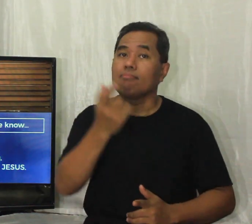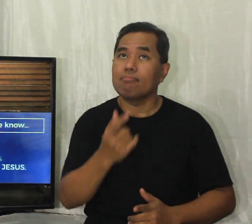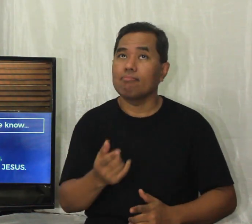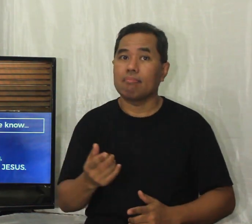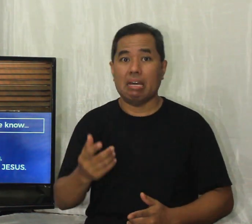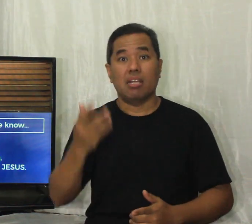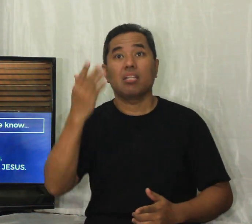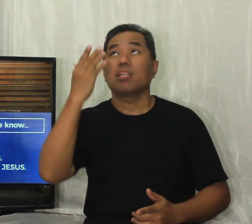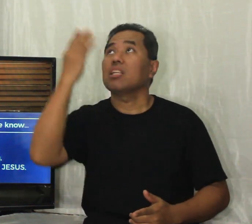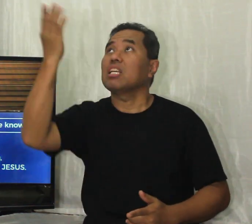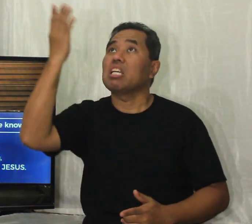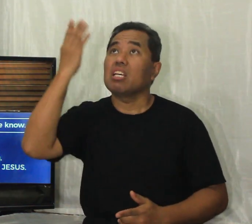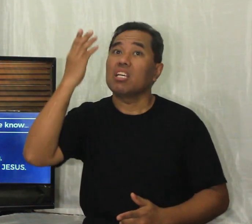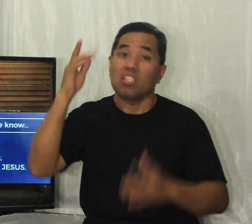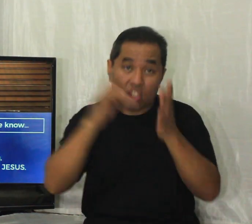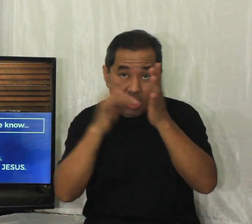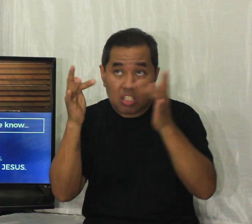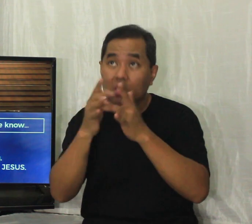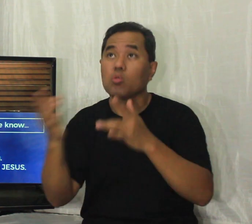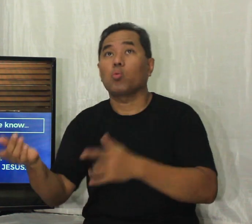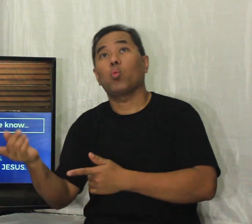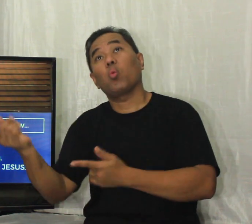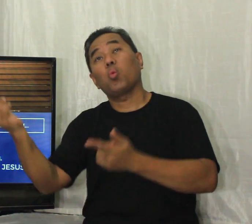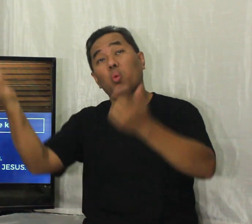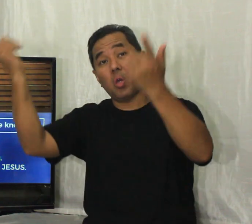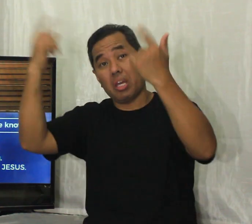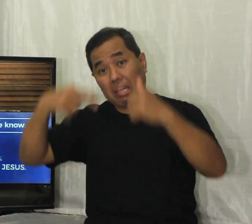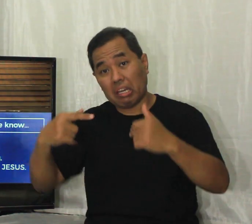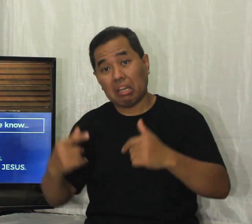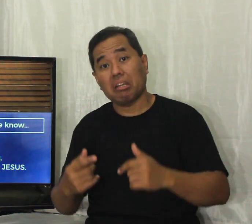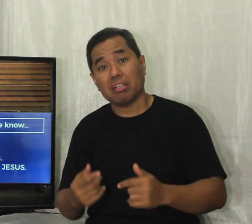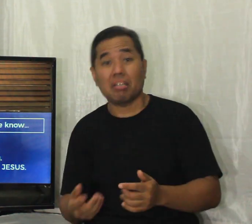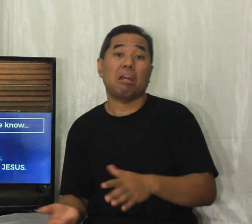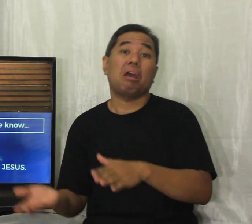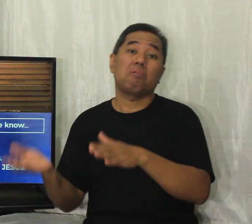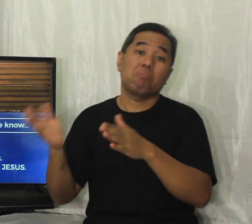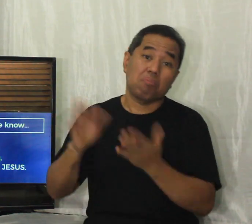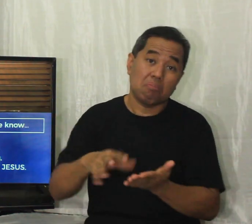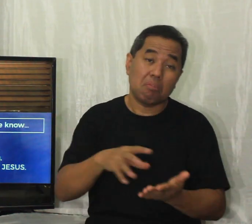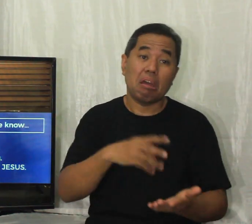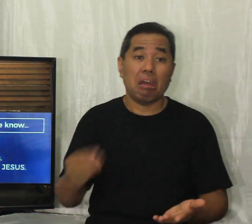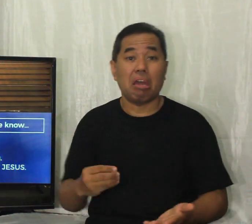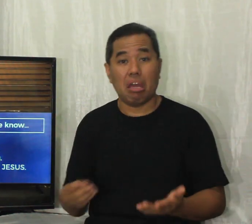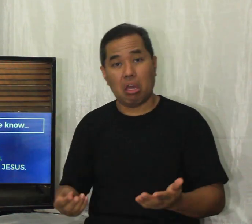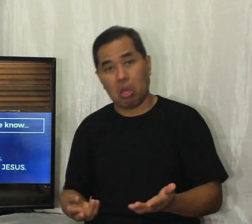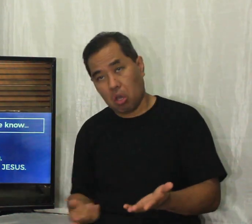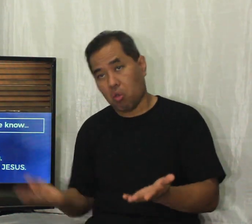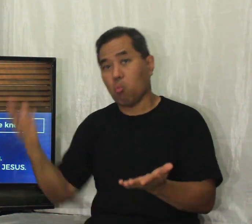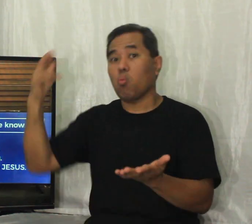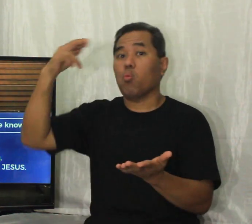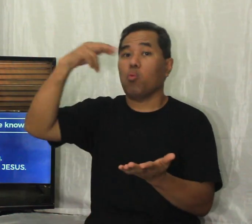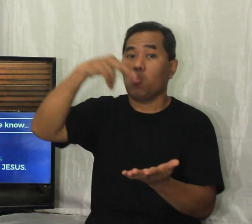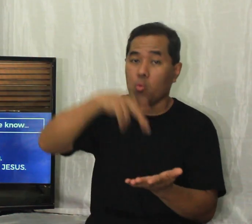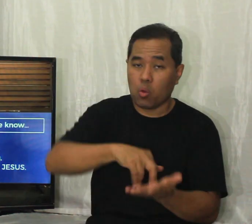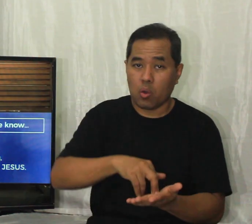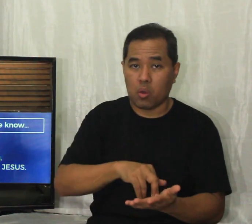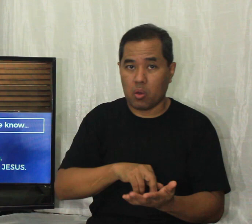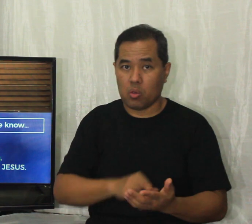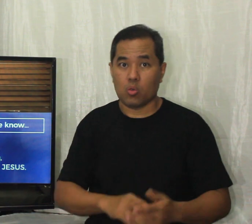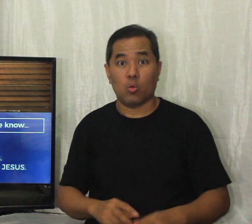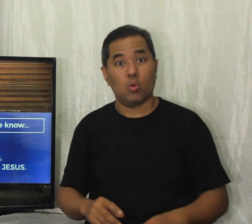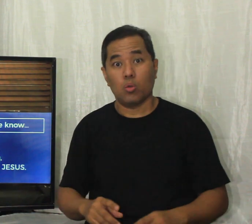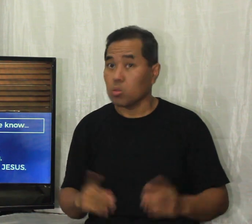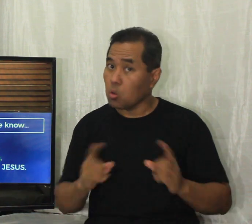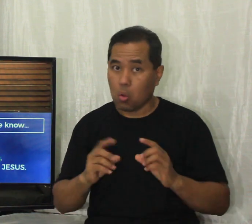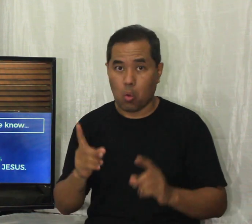ability. And because of that, I put my faith and trust in Him. And so whatever He says, I'm going to trust. Whatever He says, I